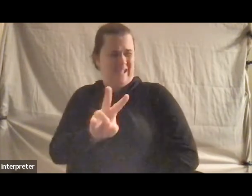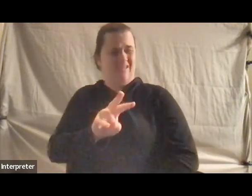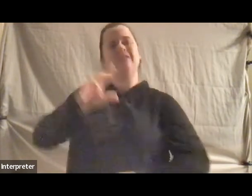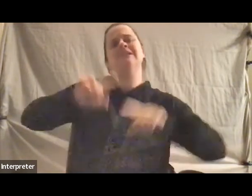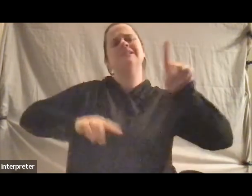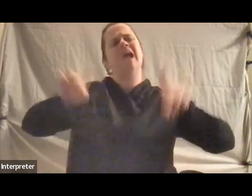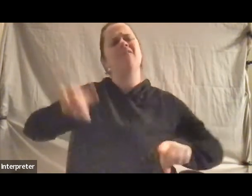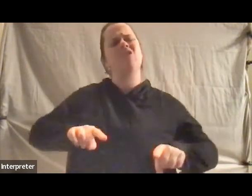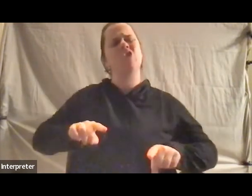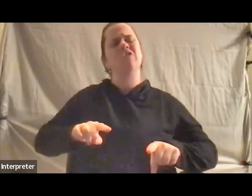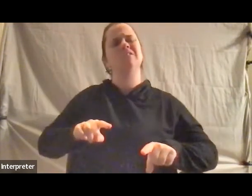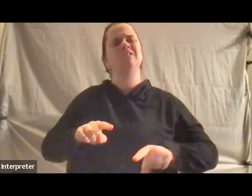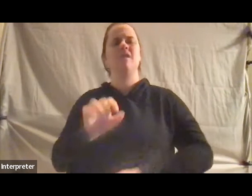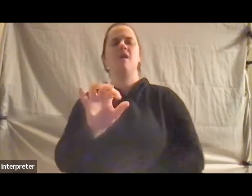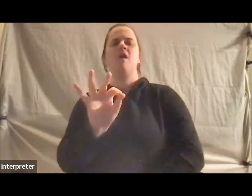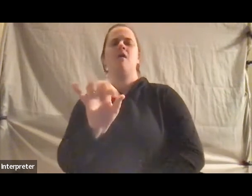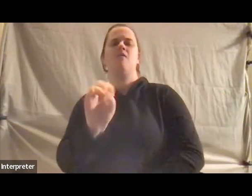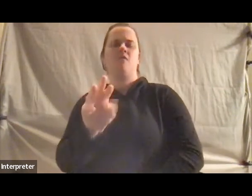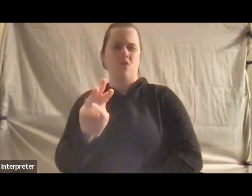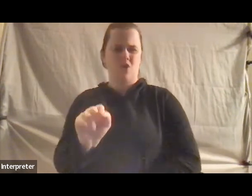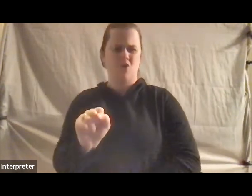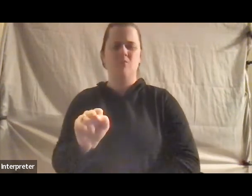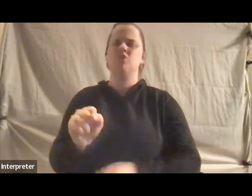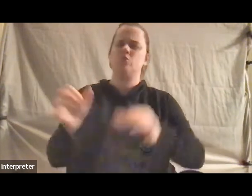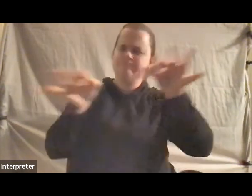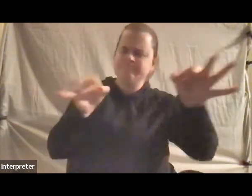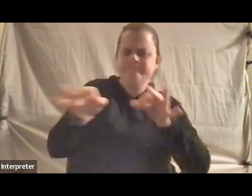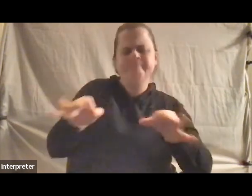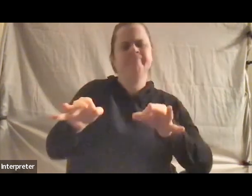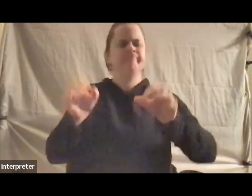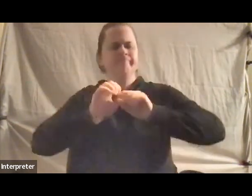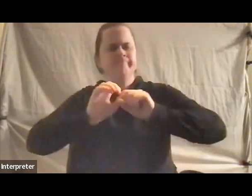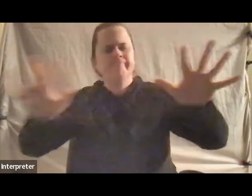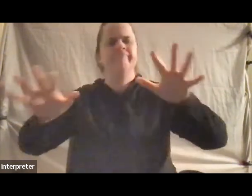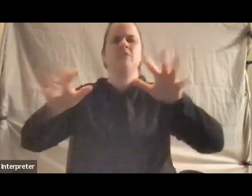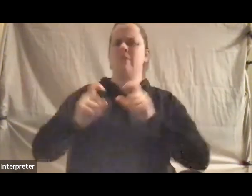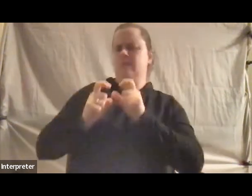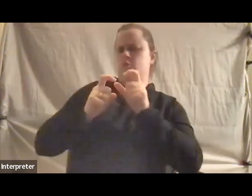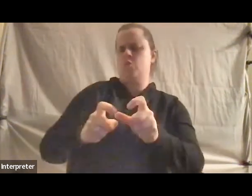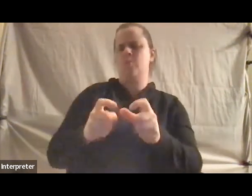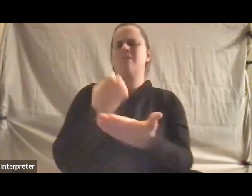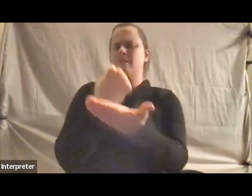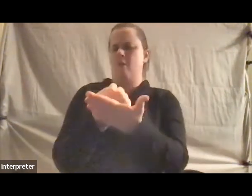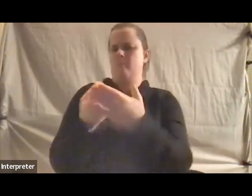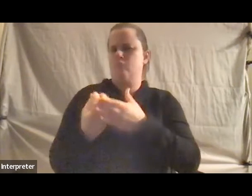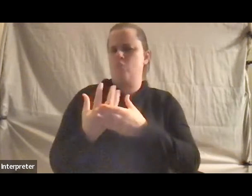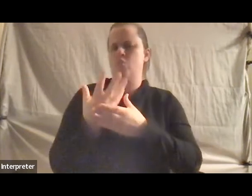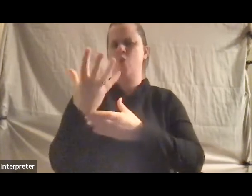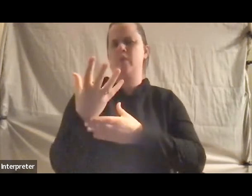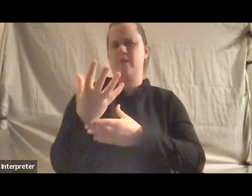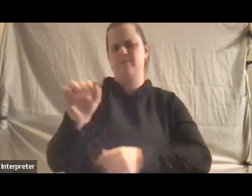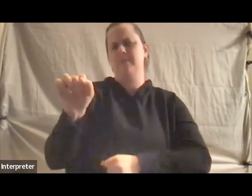to grow and refine their product and services so that they will contribute to the economy growing in the South